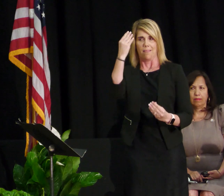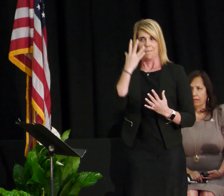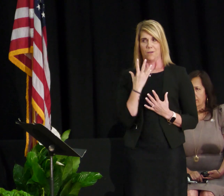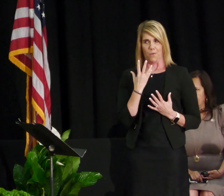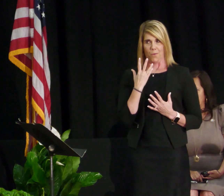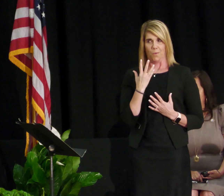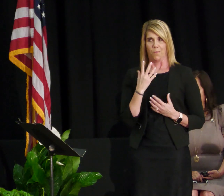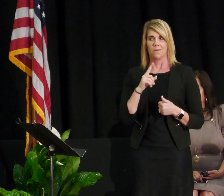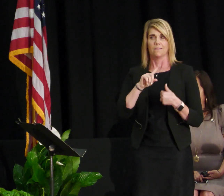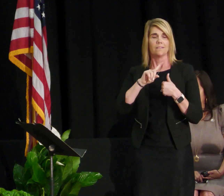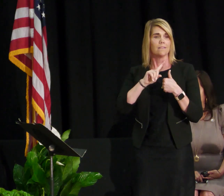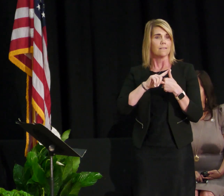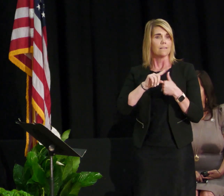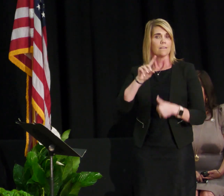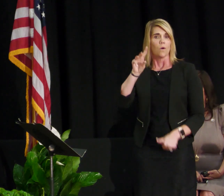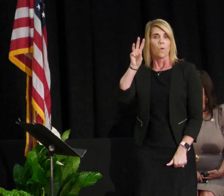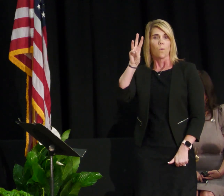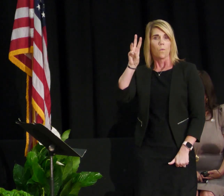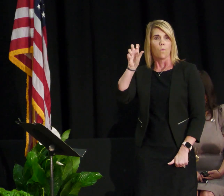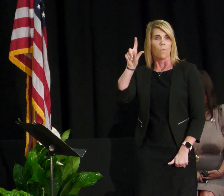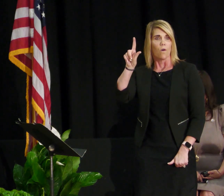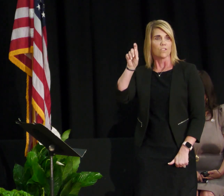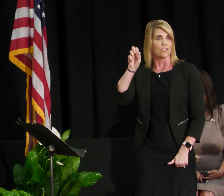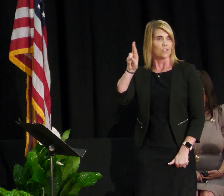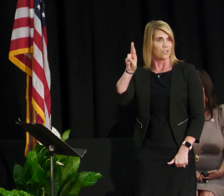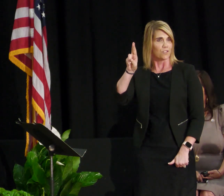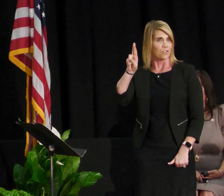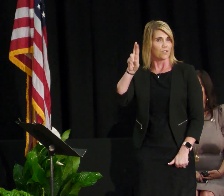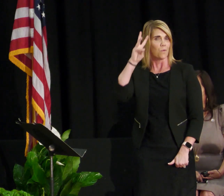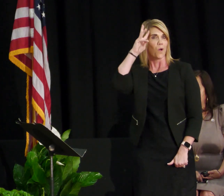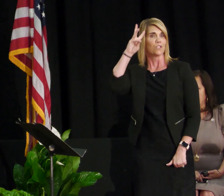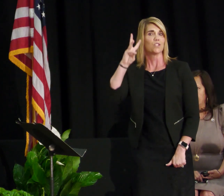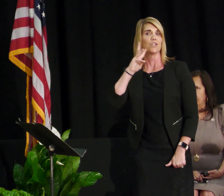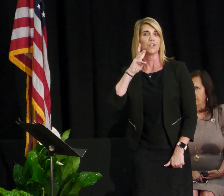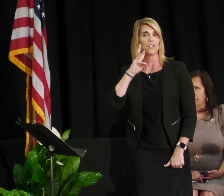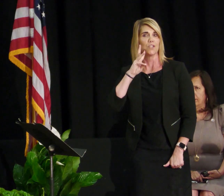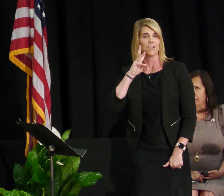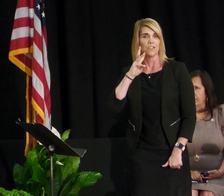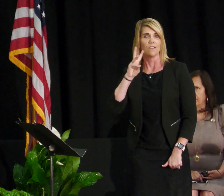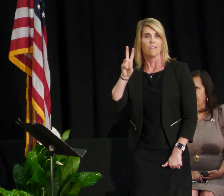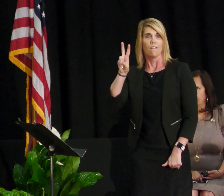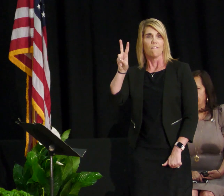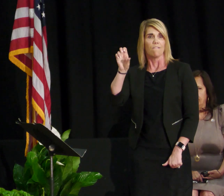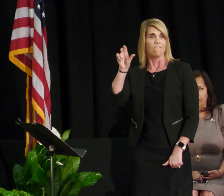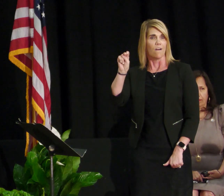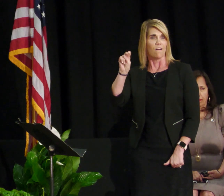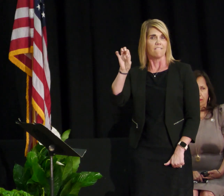if I overlook someone, please let me know. First of all, I would like to recognize Walter.